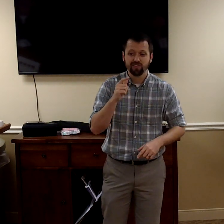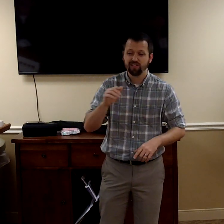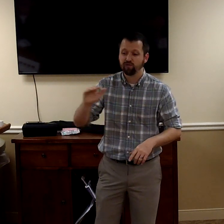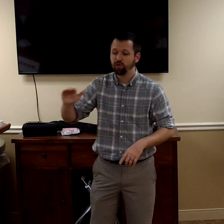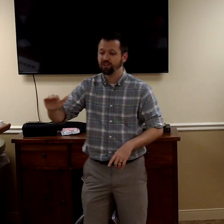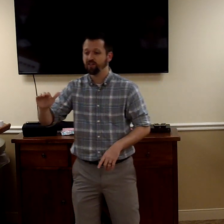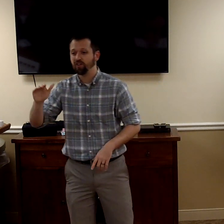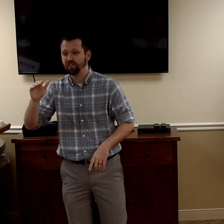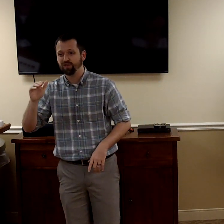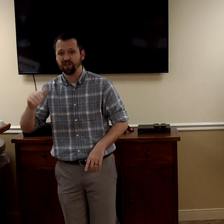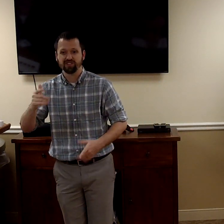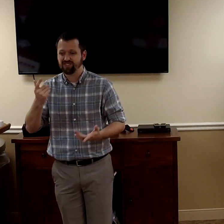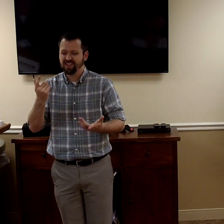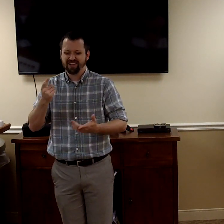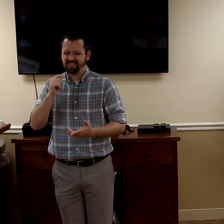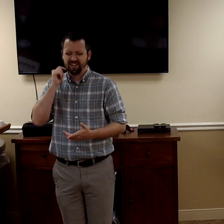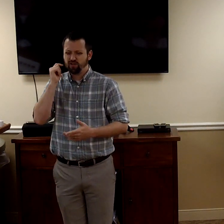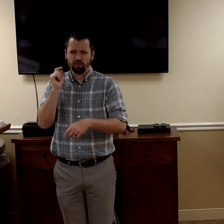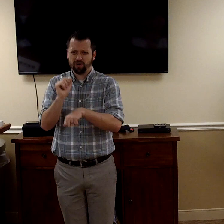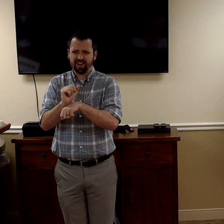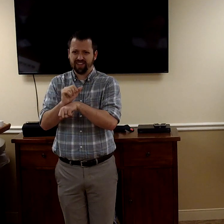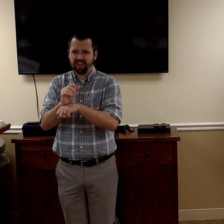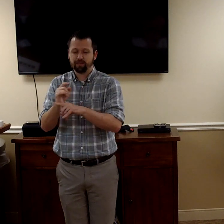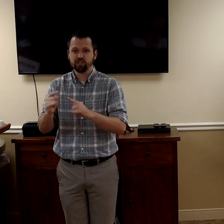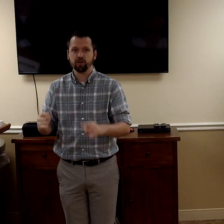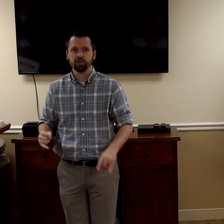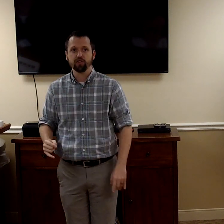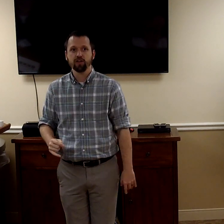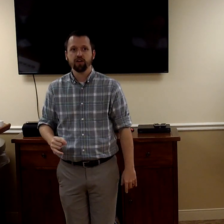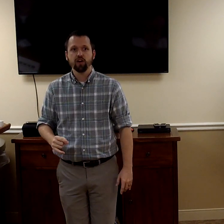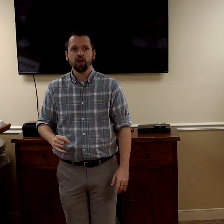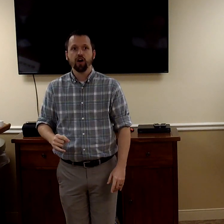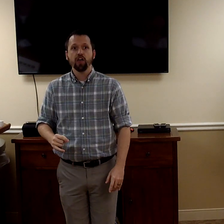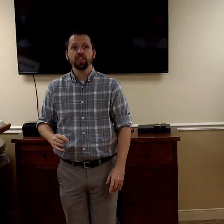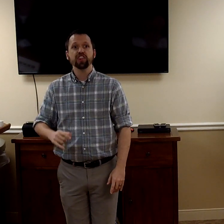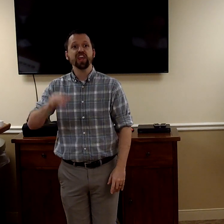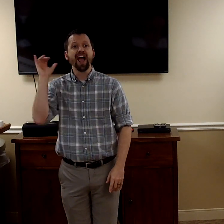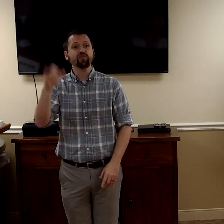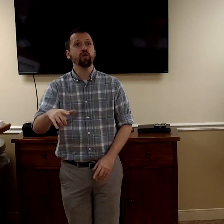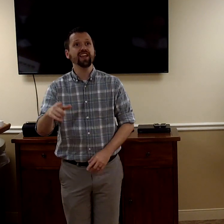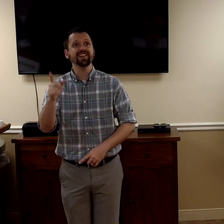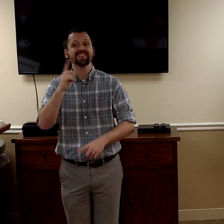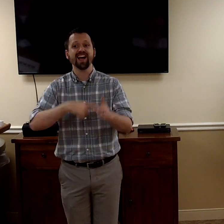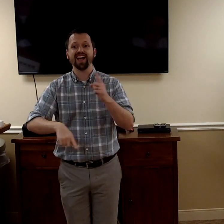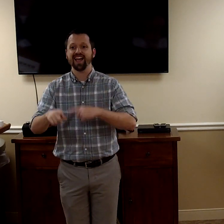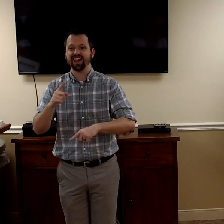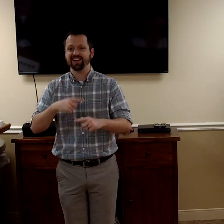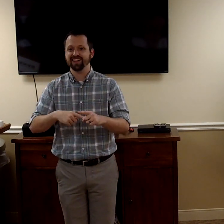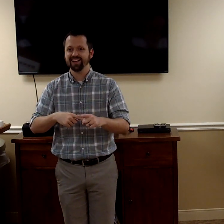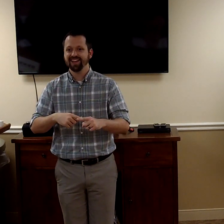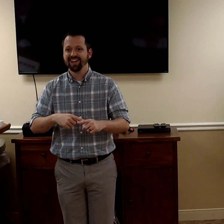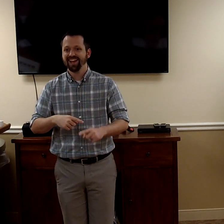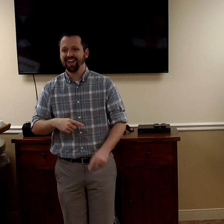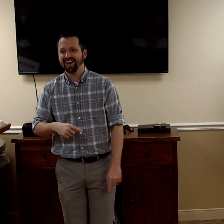And this one girl in the front, teen girl working at the camp, she goes, that's what he signed. And I'm